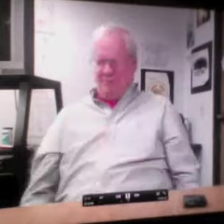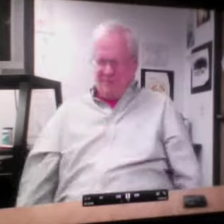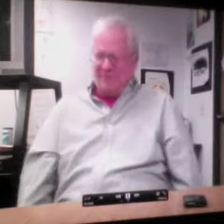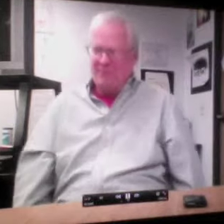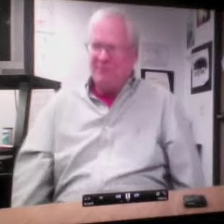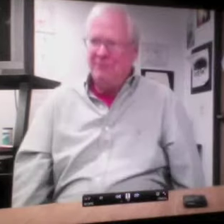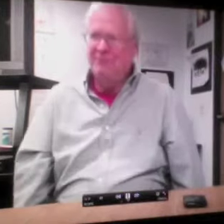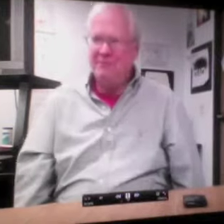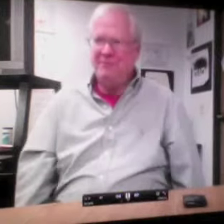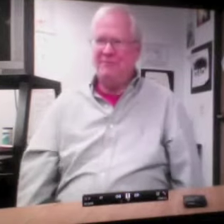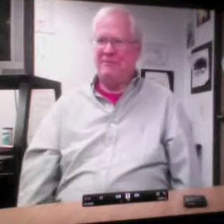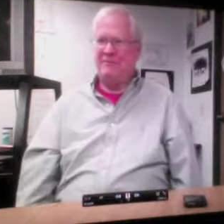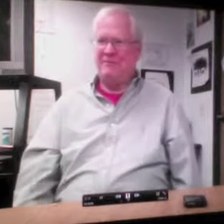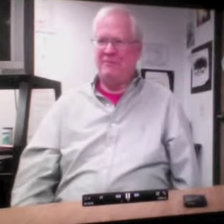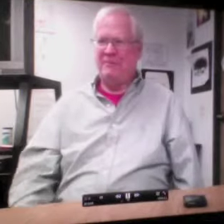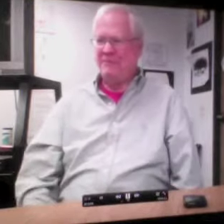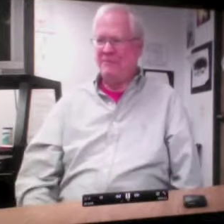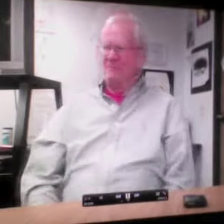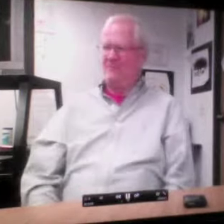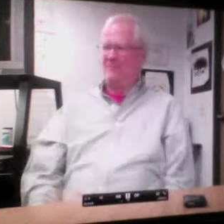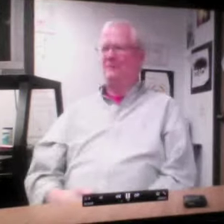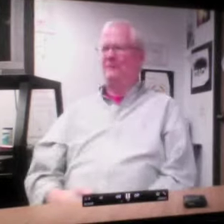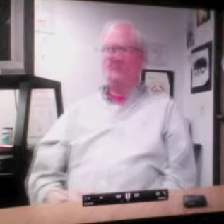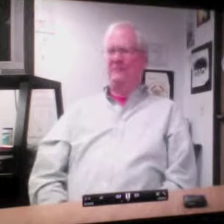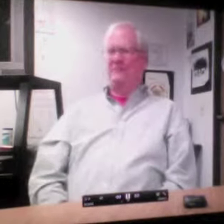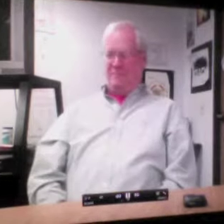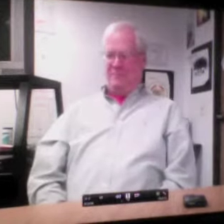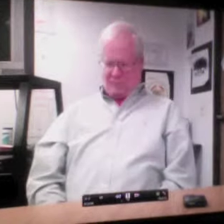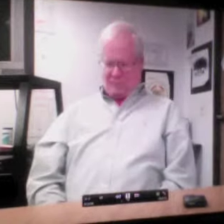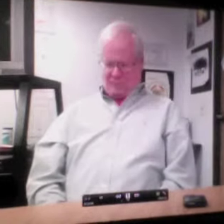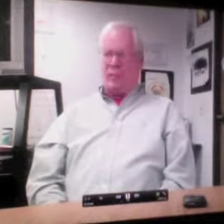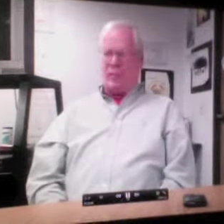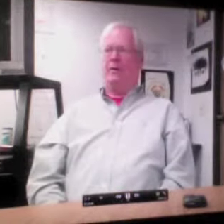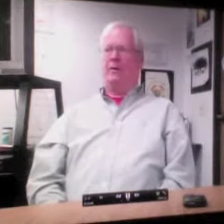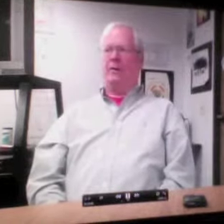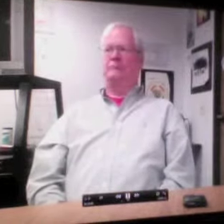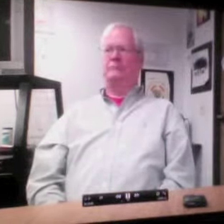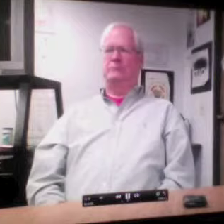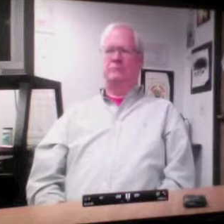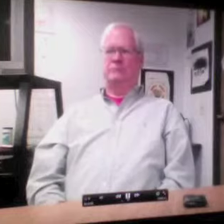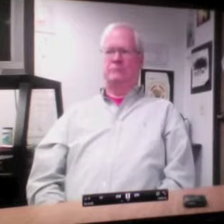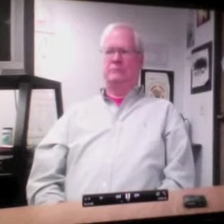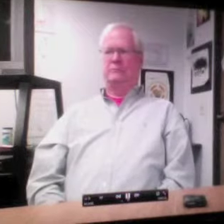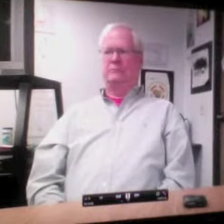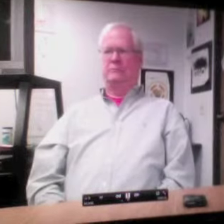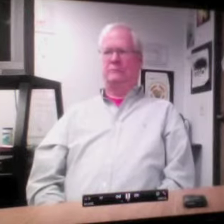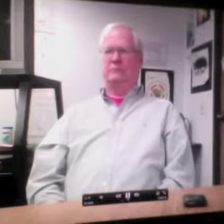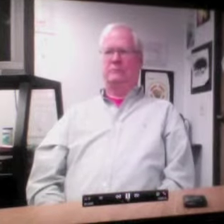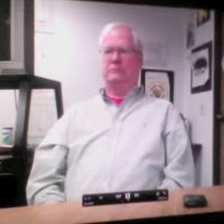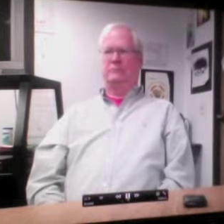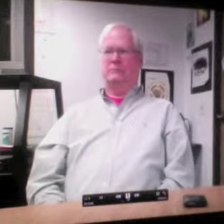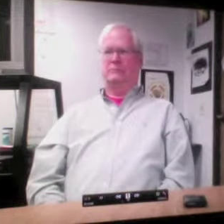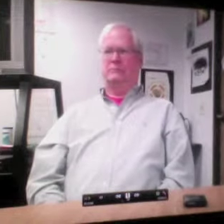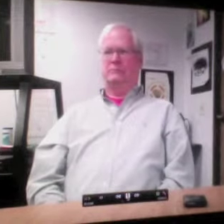So I went back to my car with this tool, and sure enough, when I slipped it onto the oil fill twist, it came